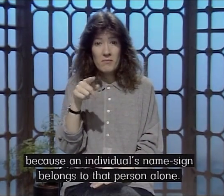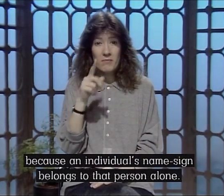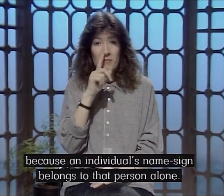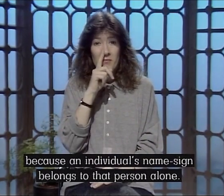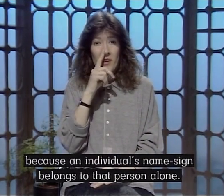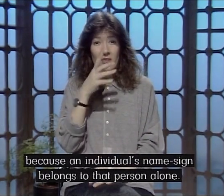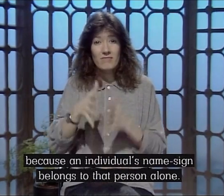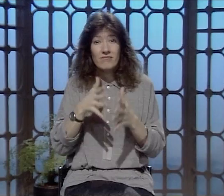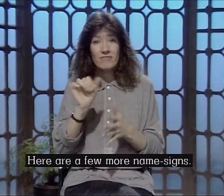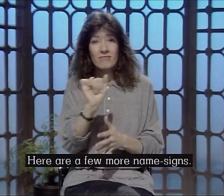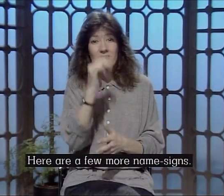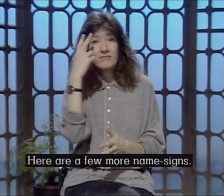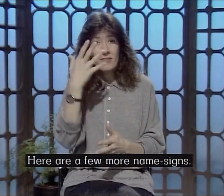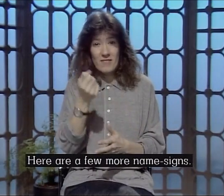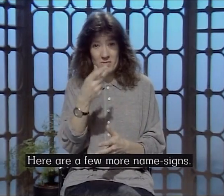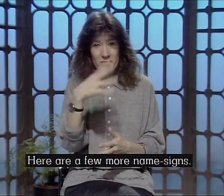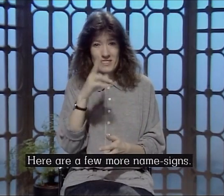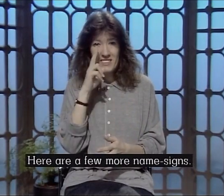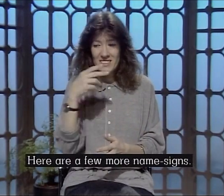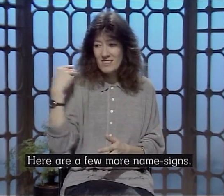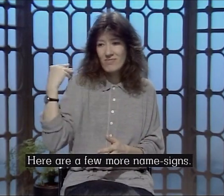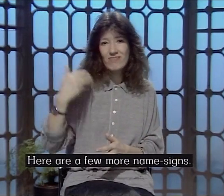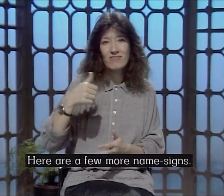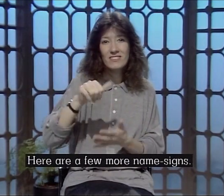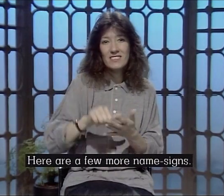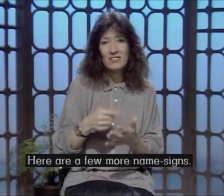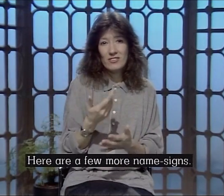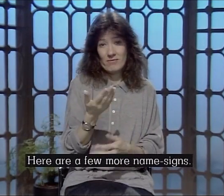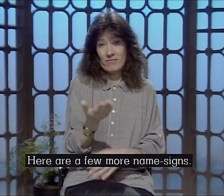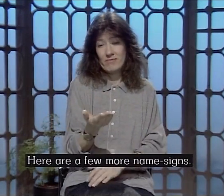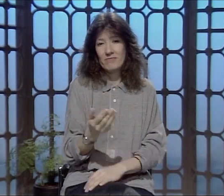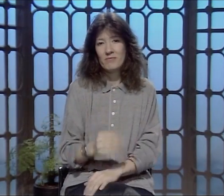Here are a few name signs of people you've seen on this series.